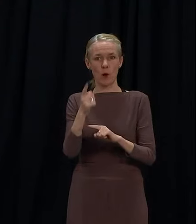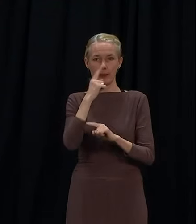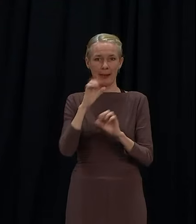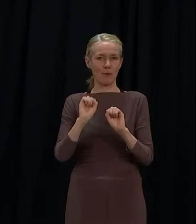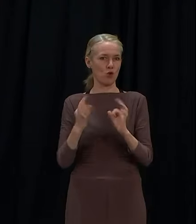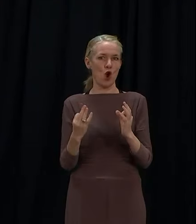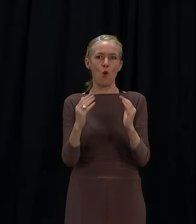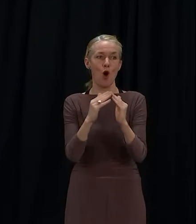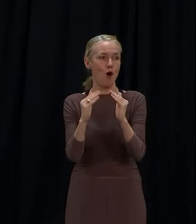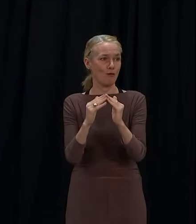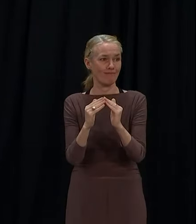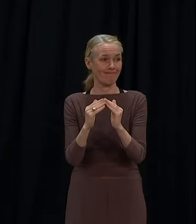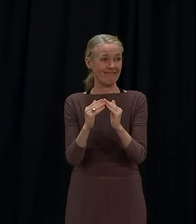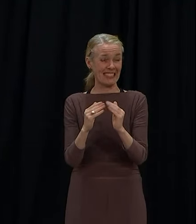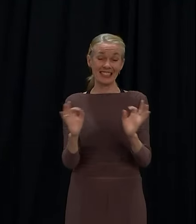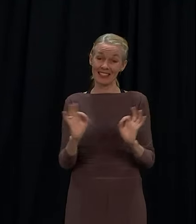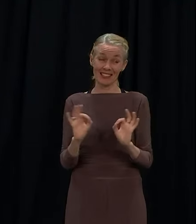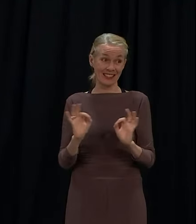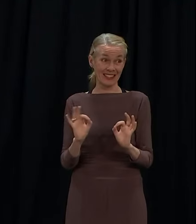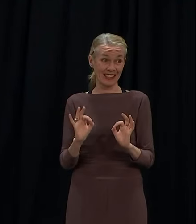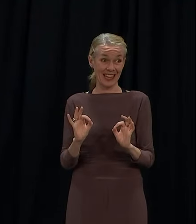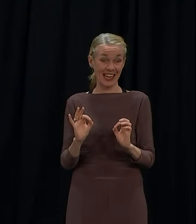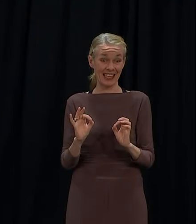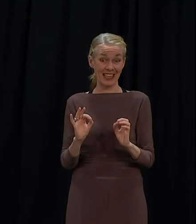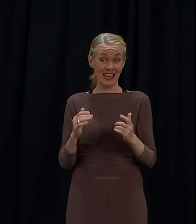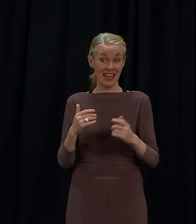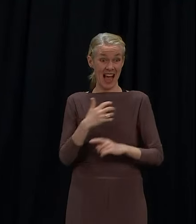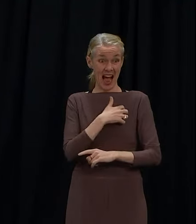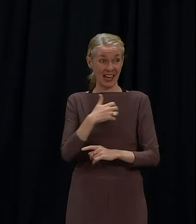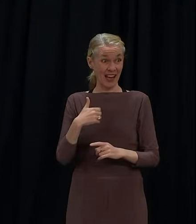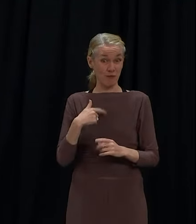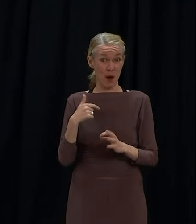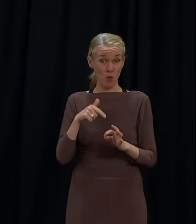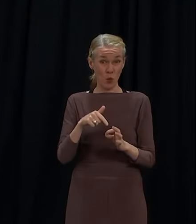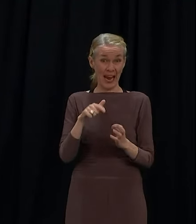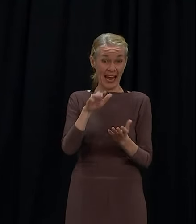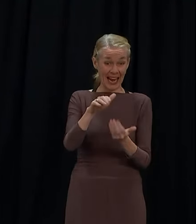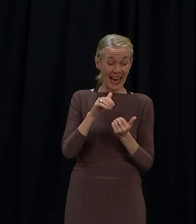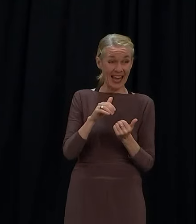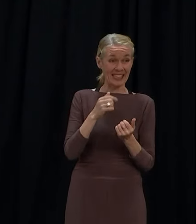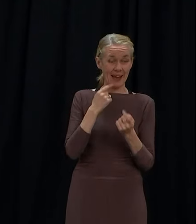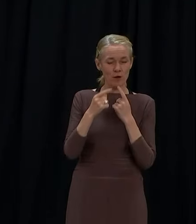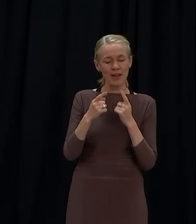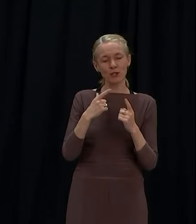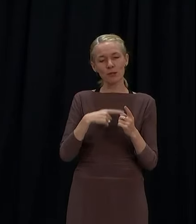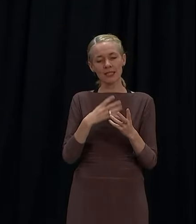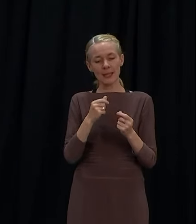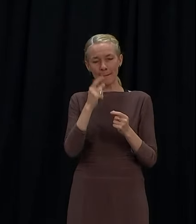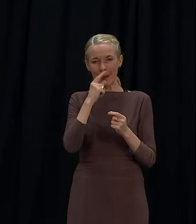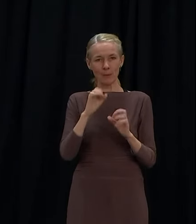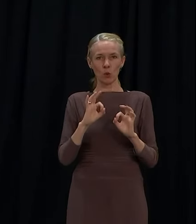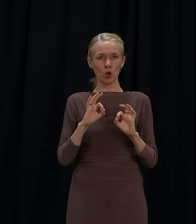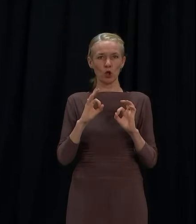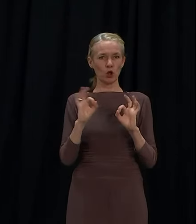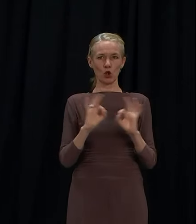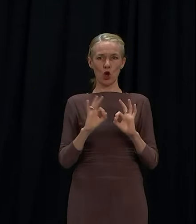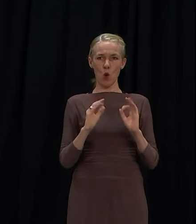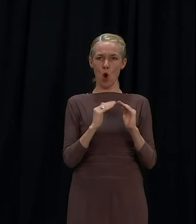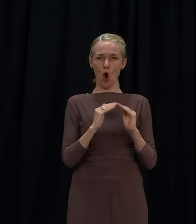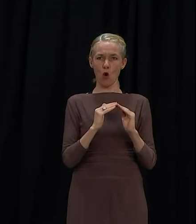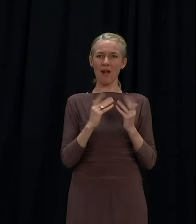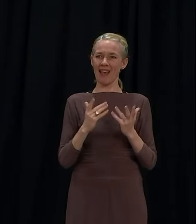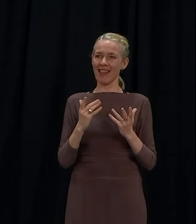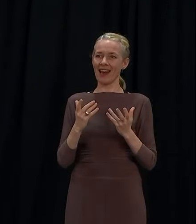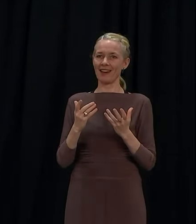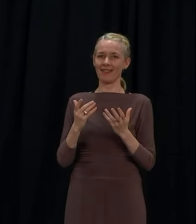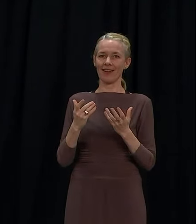no such data set in that way exists. People move in and out of housing, but they will be known by the housing providers. And so that's